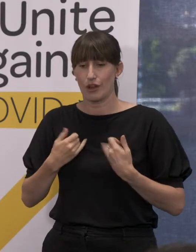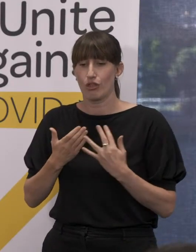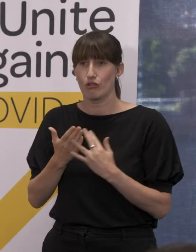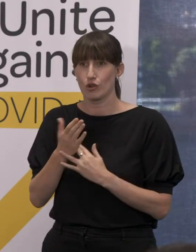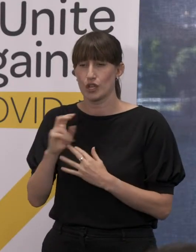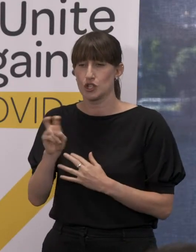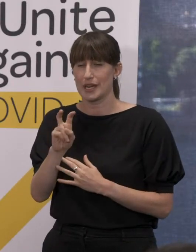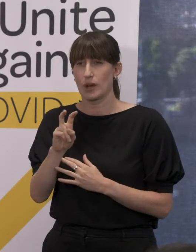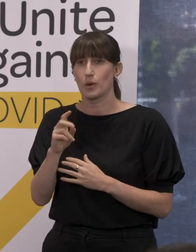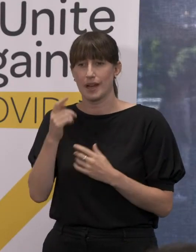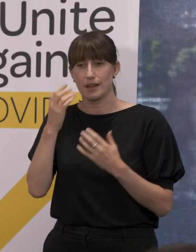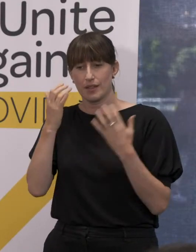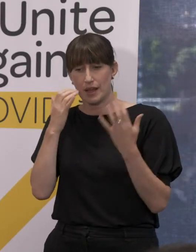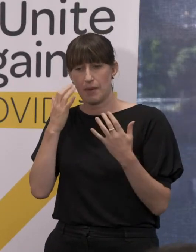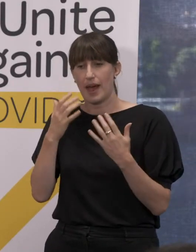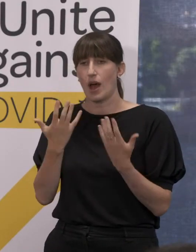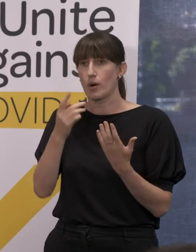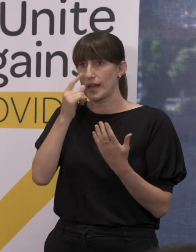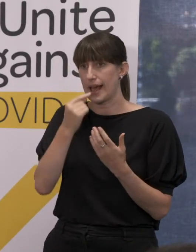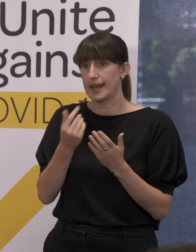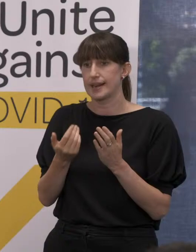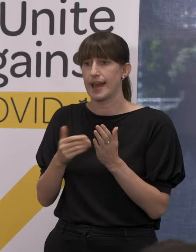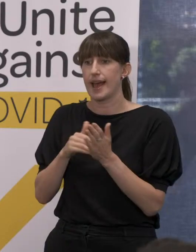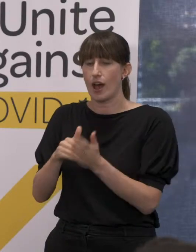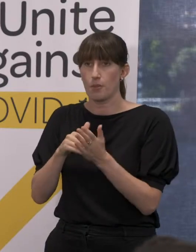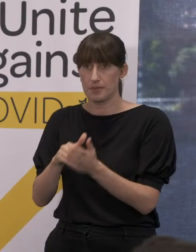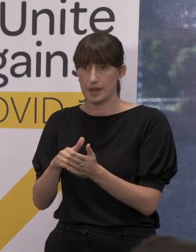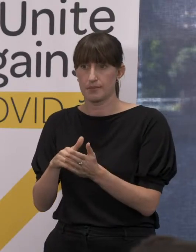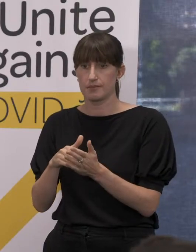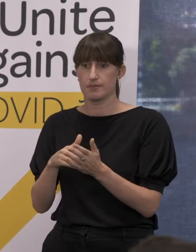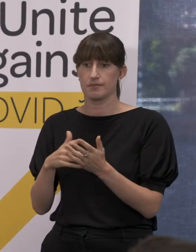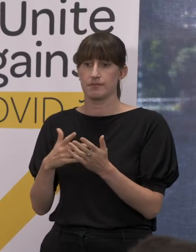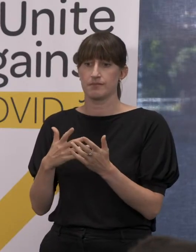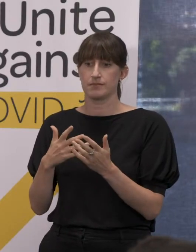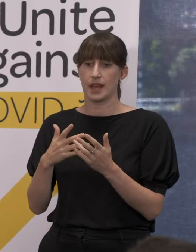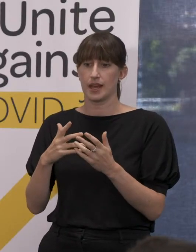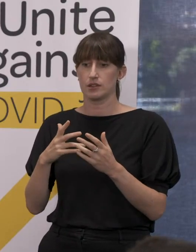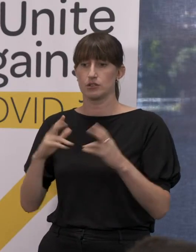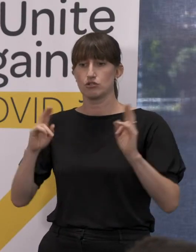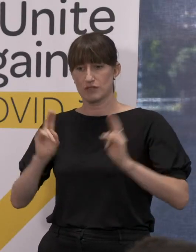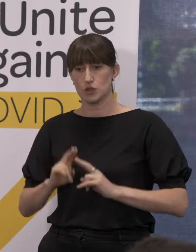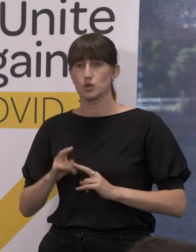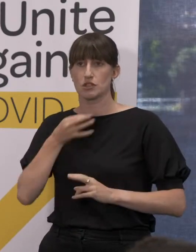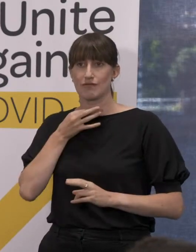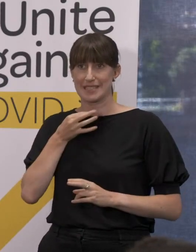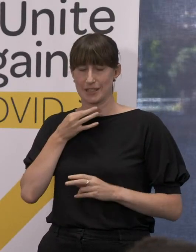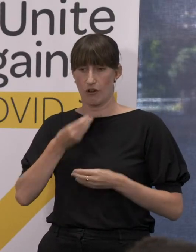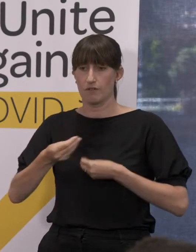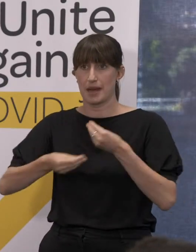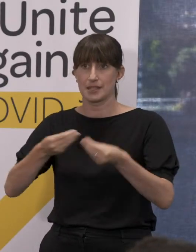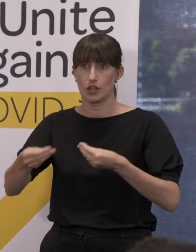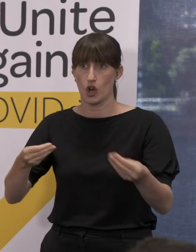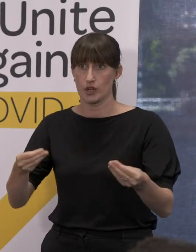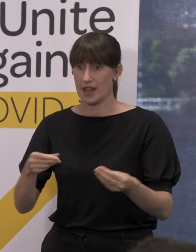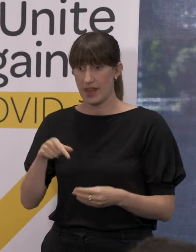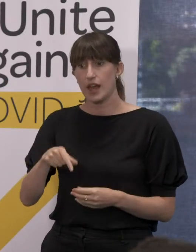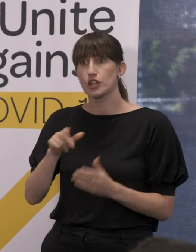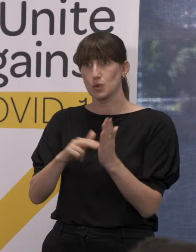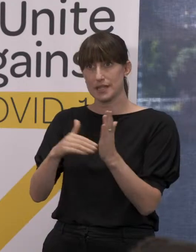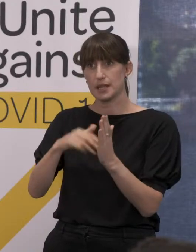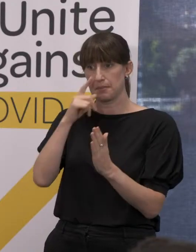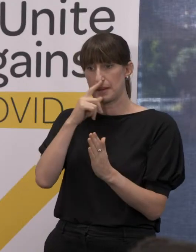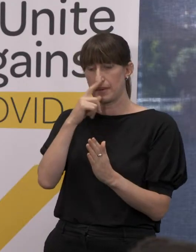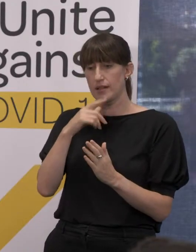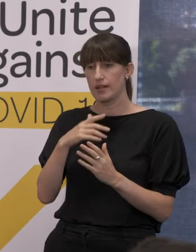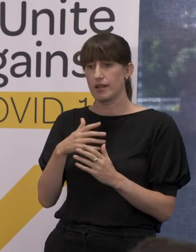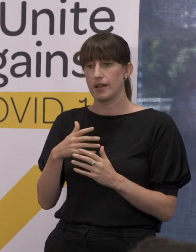would be thinking about additional measures that might help reduce the risk if people, and these are New Zealanders travelling here, if they were infected.